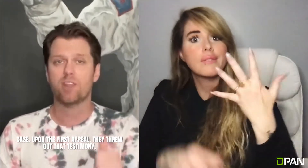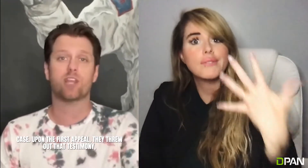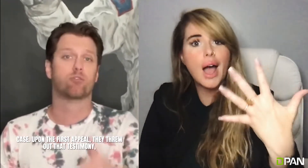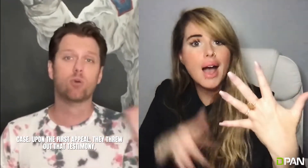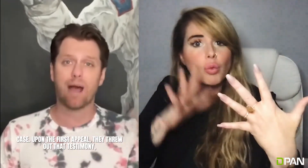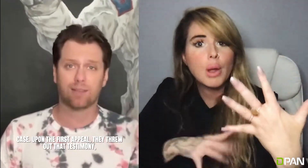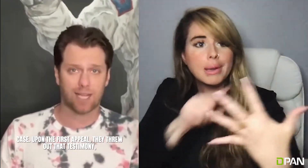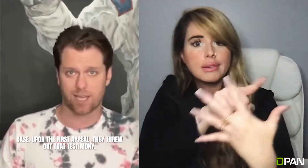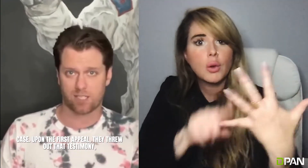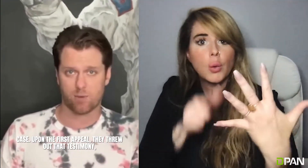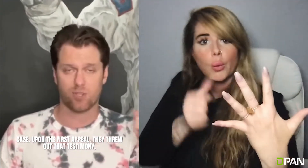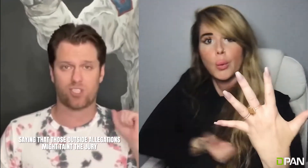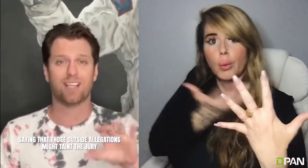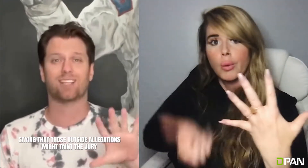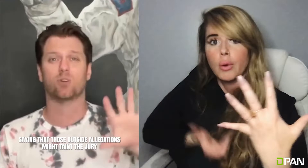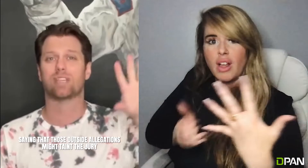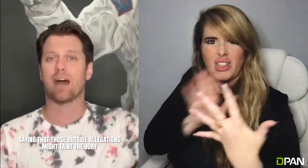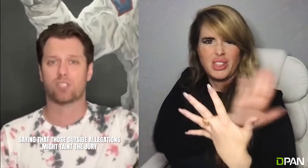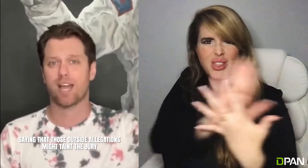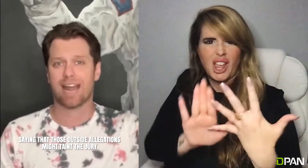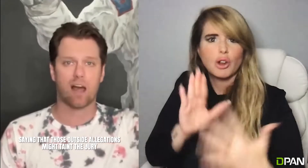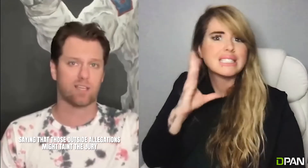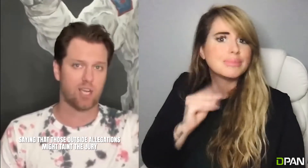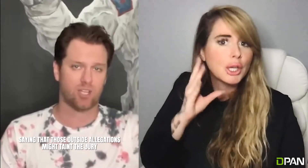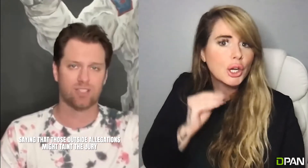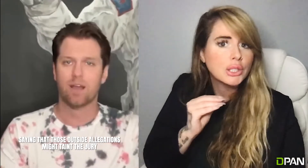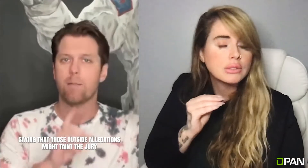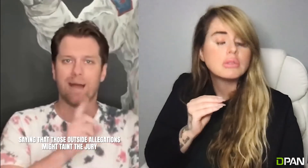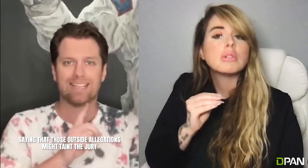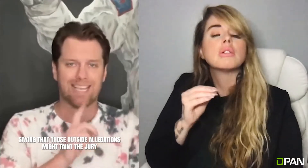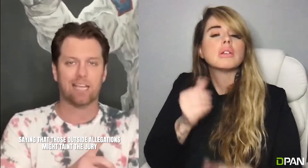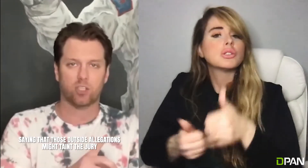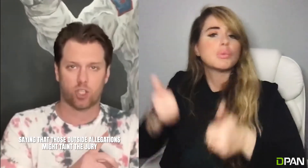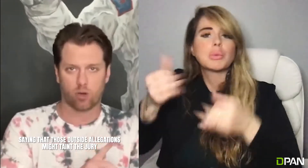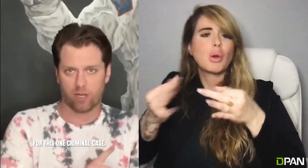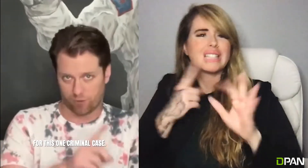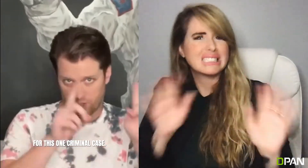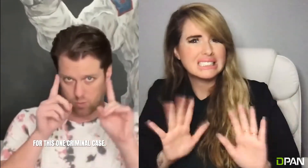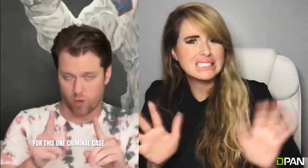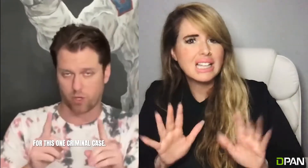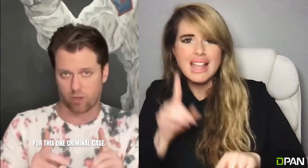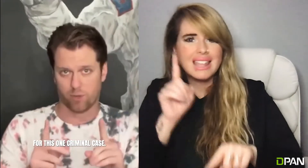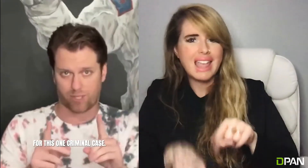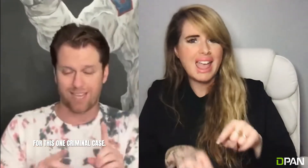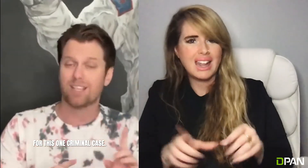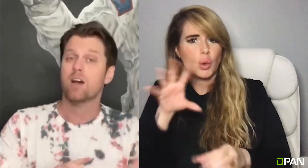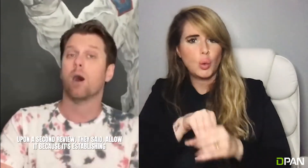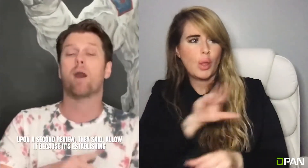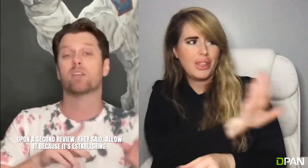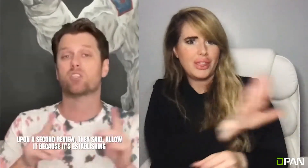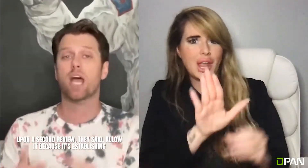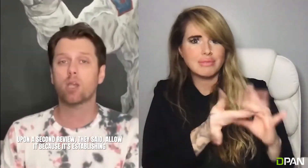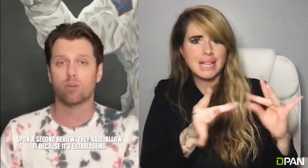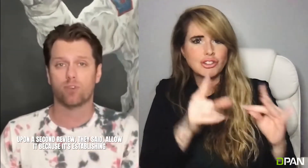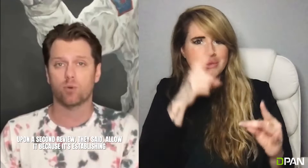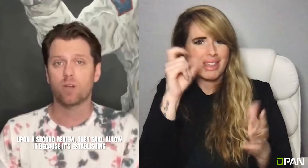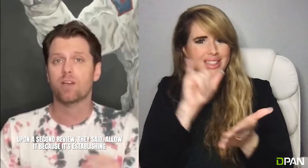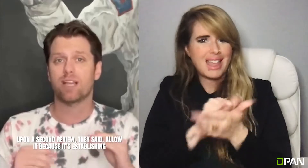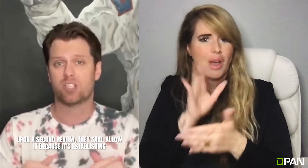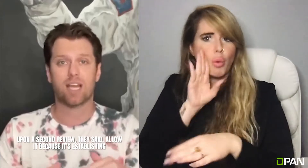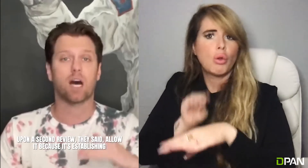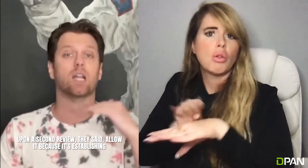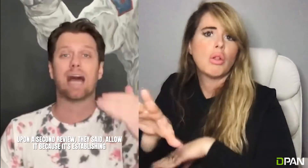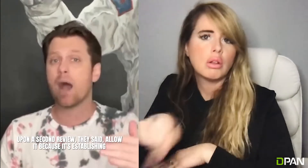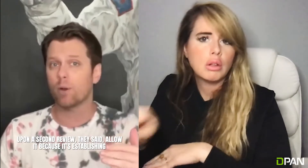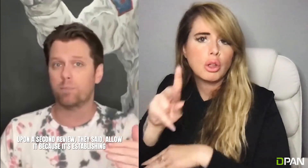appeal, they threw out that testimony saying that those outside allegations might taint the jury for this one criminal case. Upon a second review,